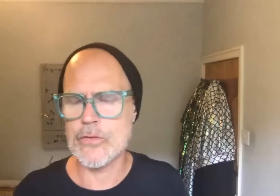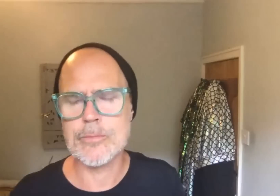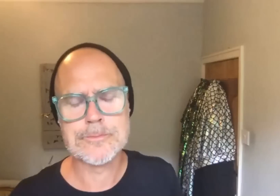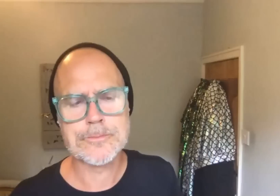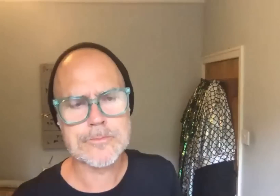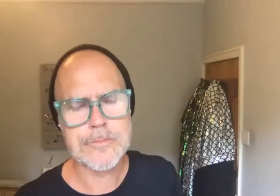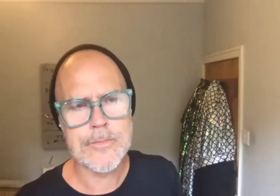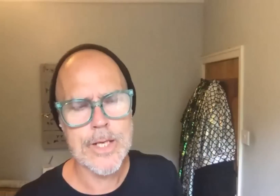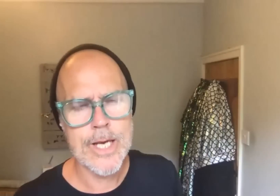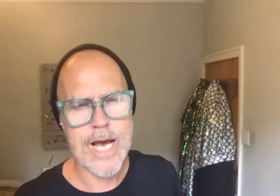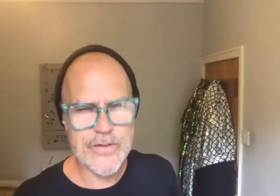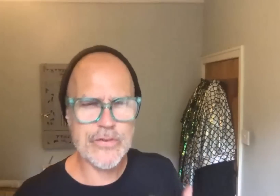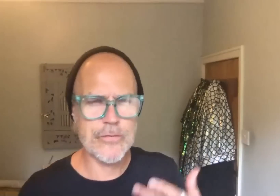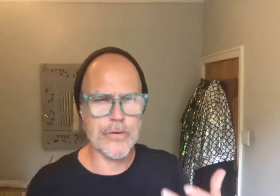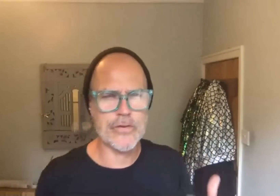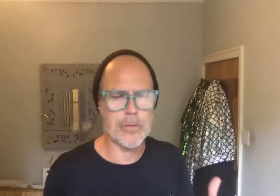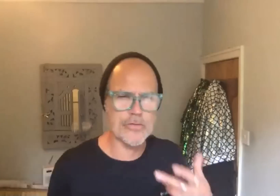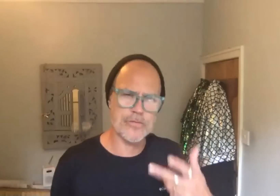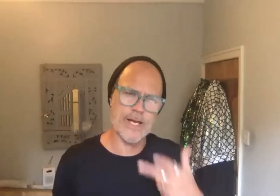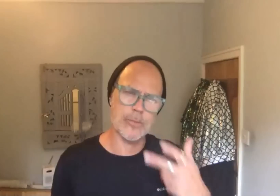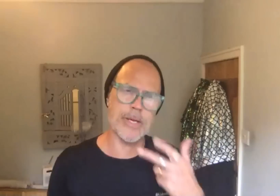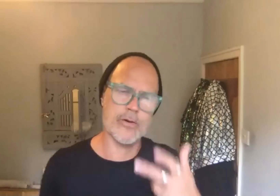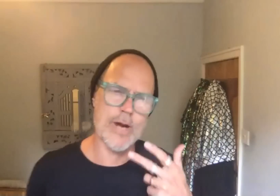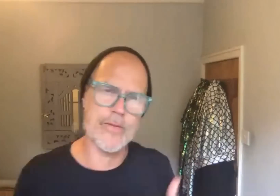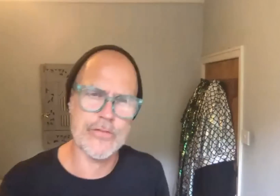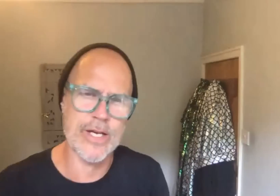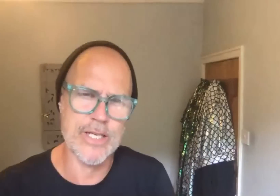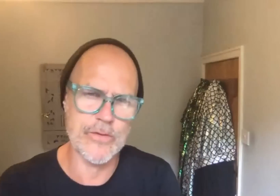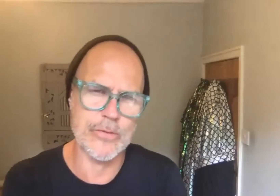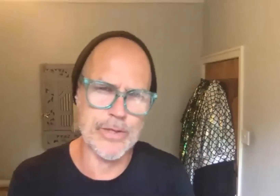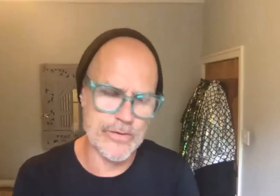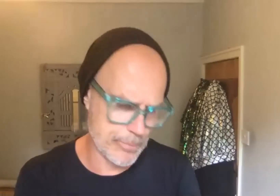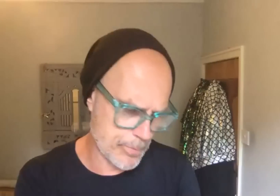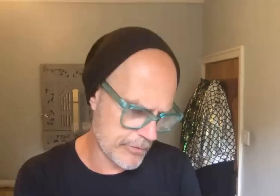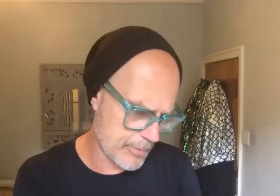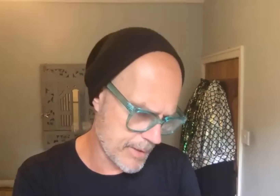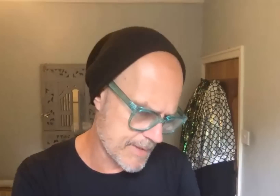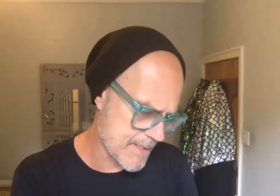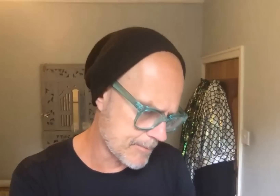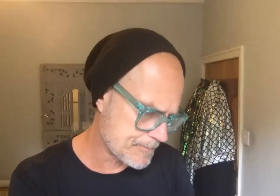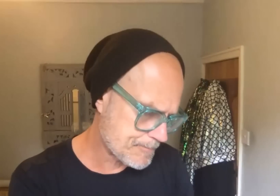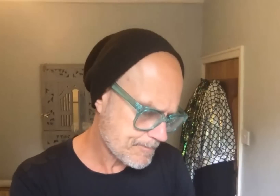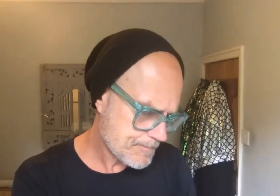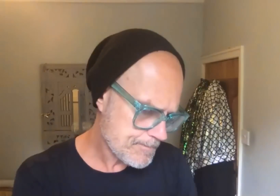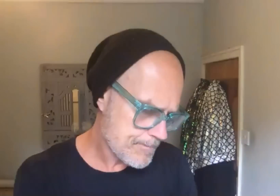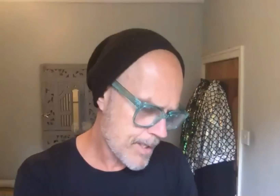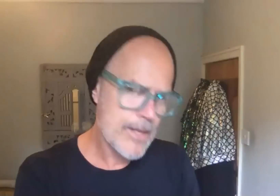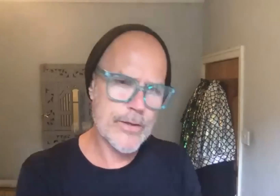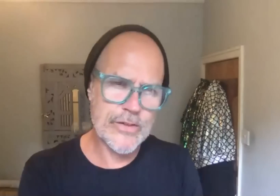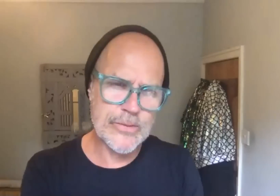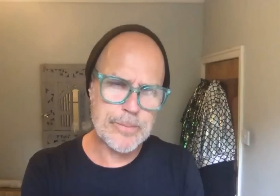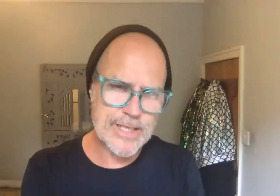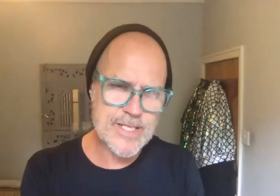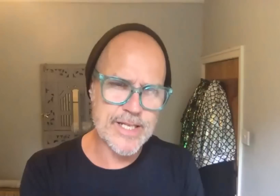interdependence. And this is the first thing I want to flag up here around this idea of disability as possibility.